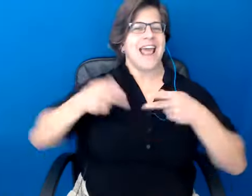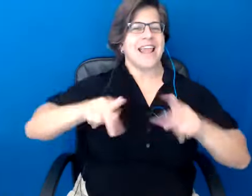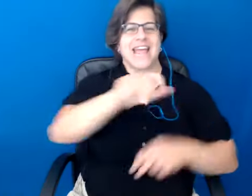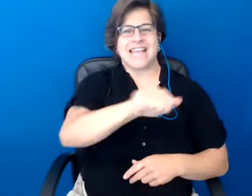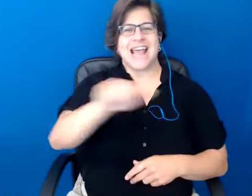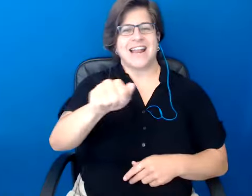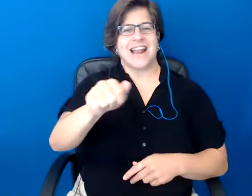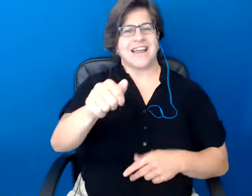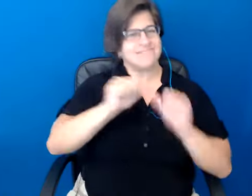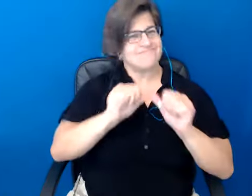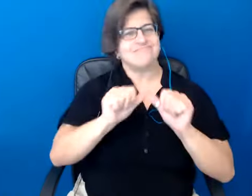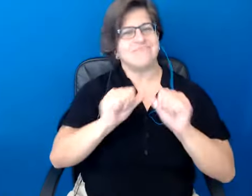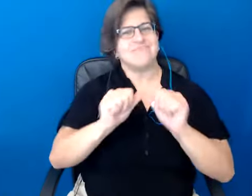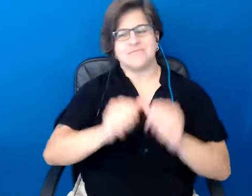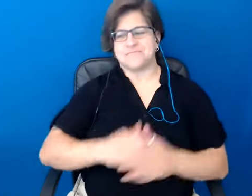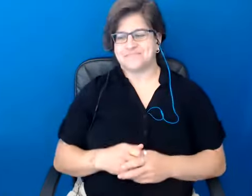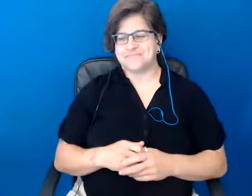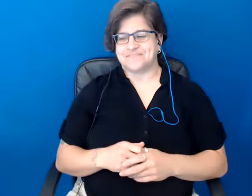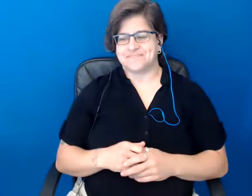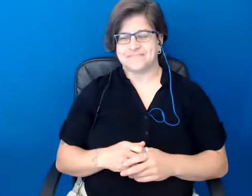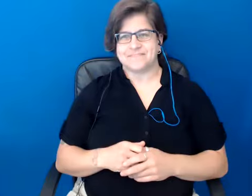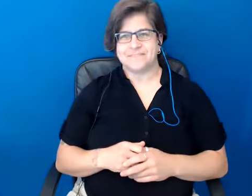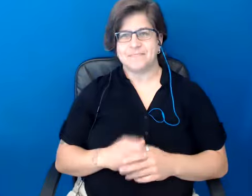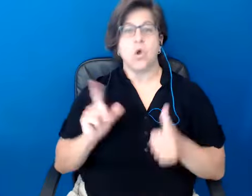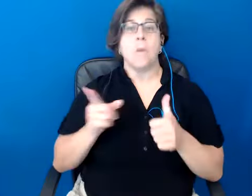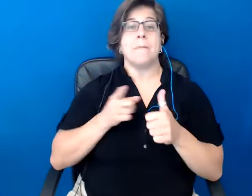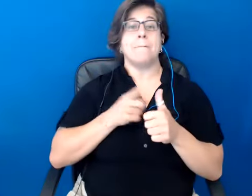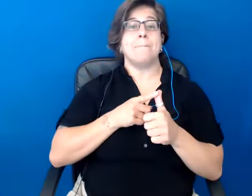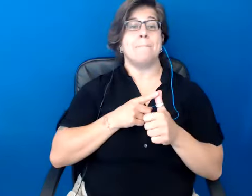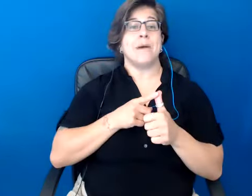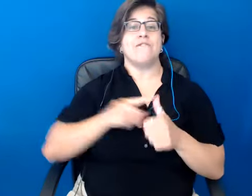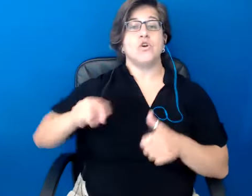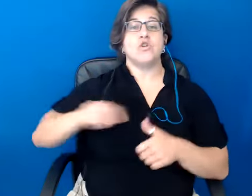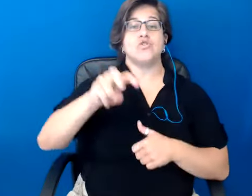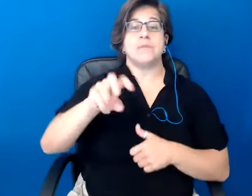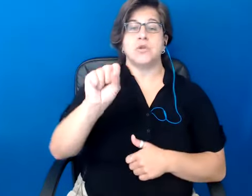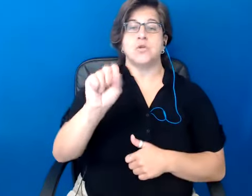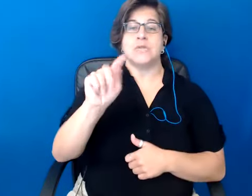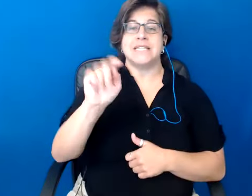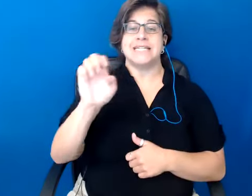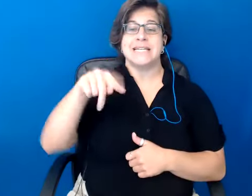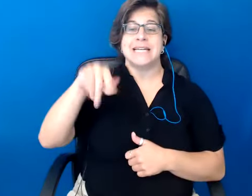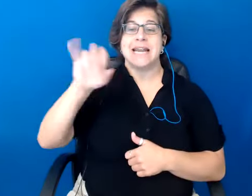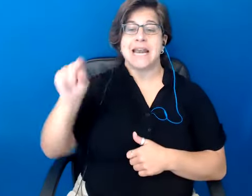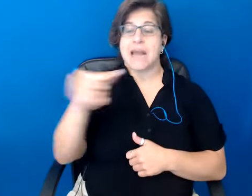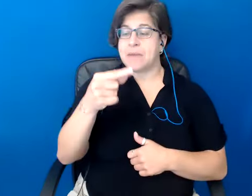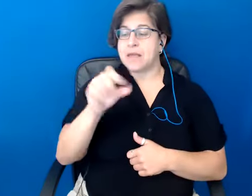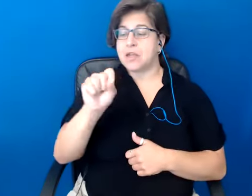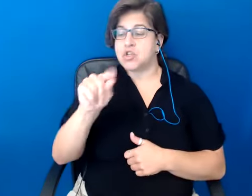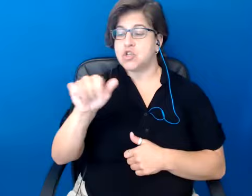you everywhere that keep the lights on and the doors open, and allow Alcoholics Anonymous to exist. So on